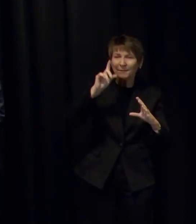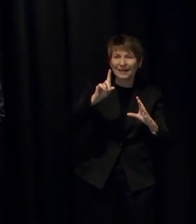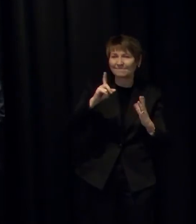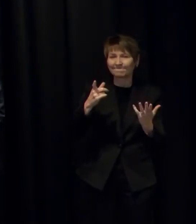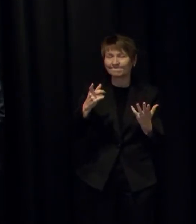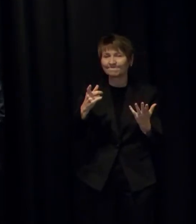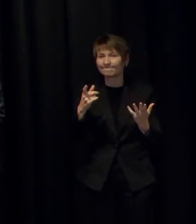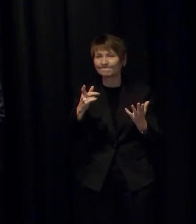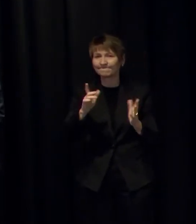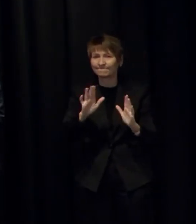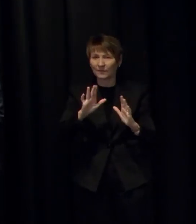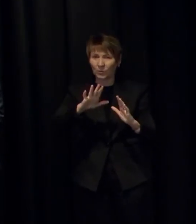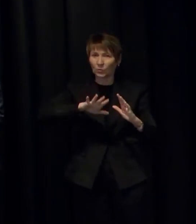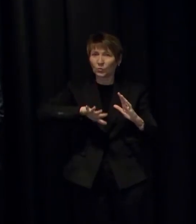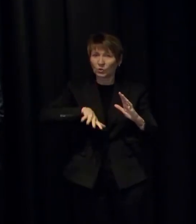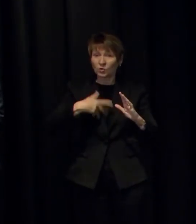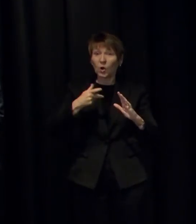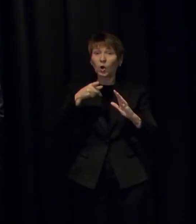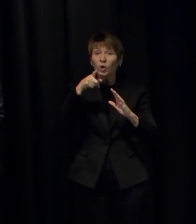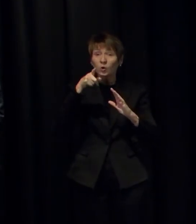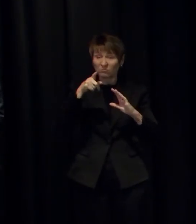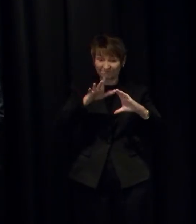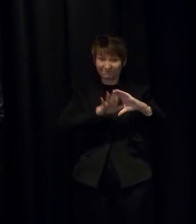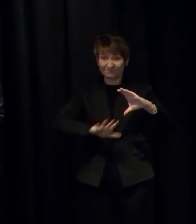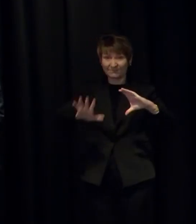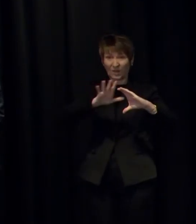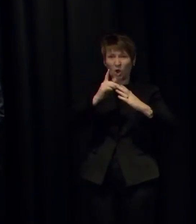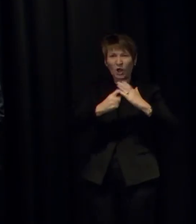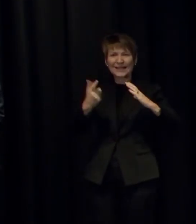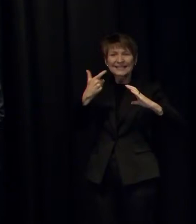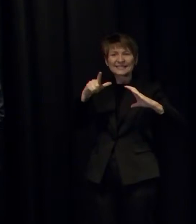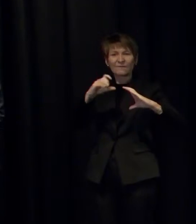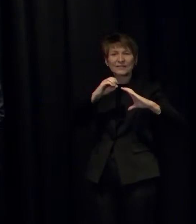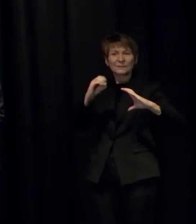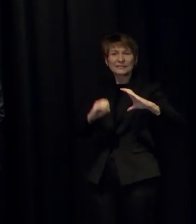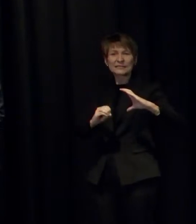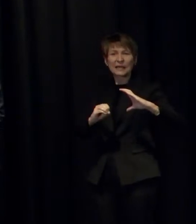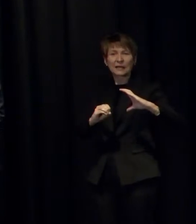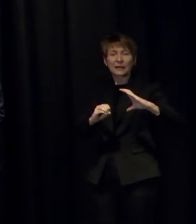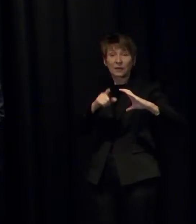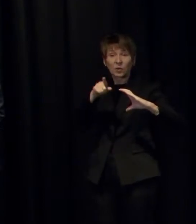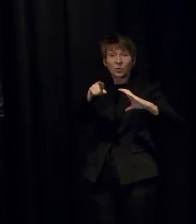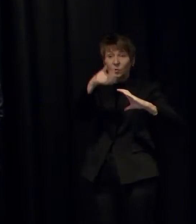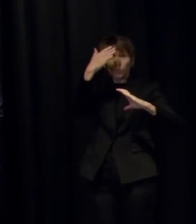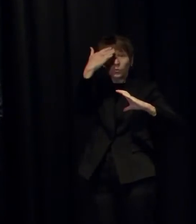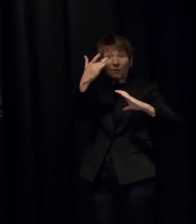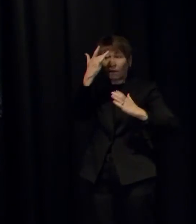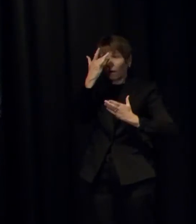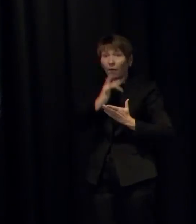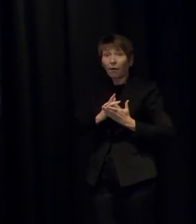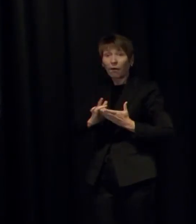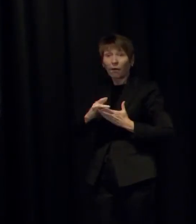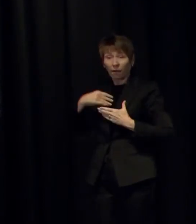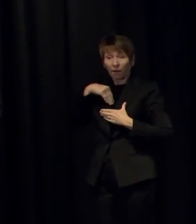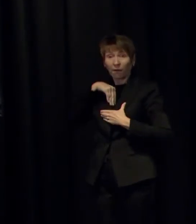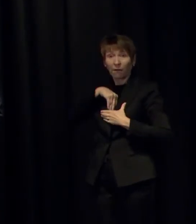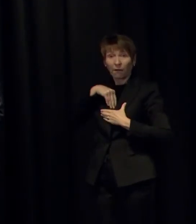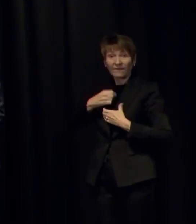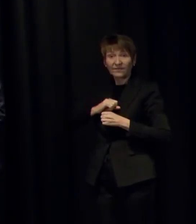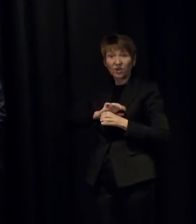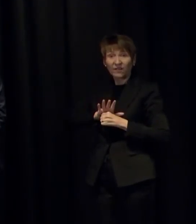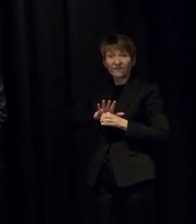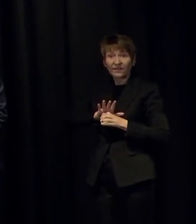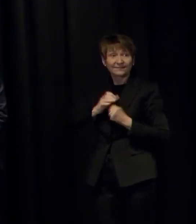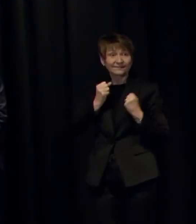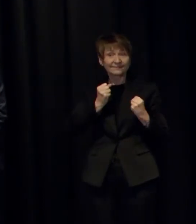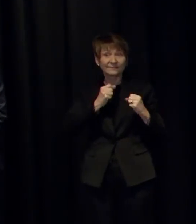at 70% double dose taking the virus into regional Victoria. Once we get to 80, it's to that point that we've both made, I think, this morning, that there